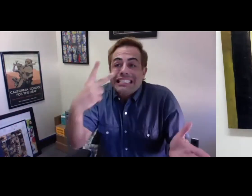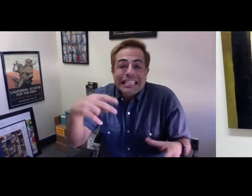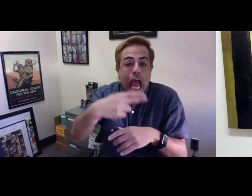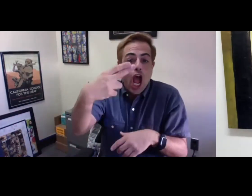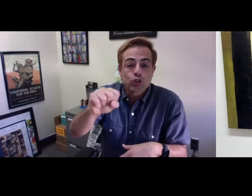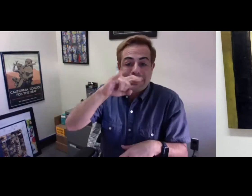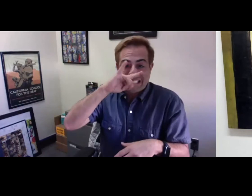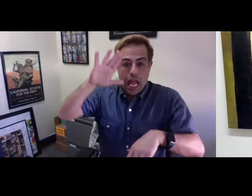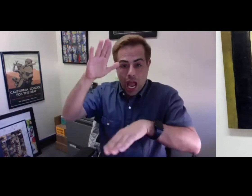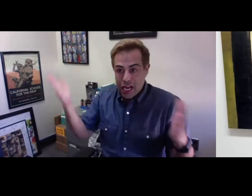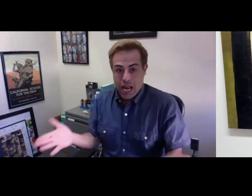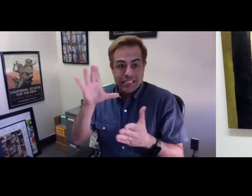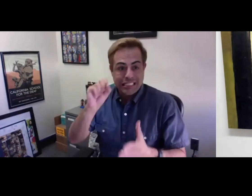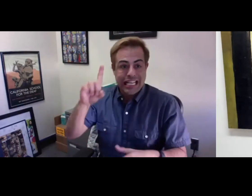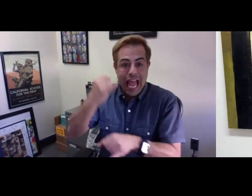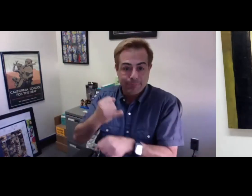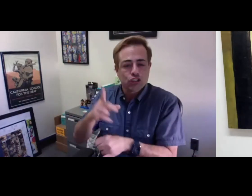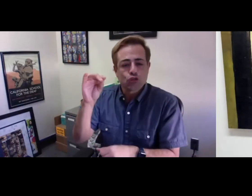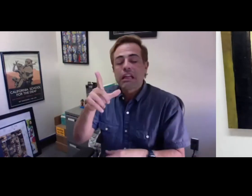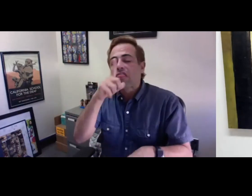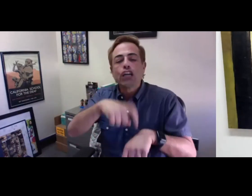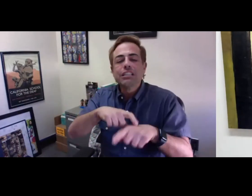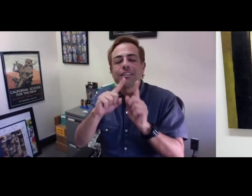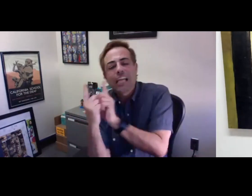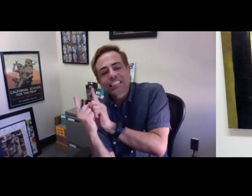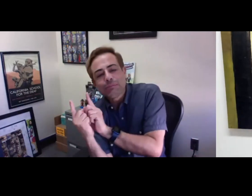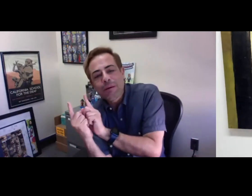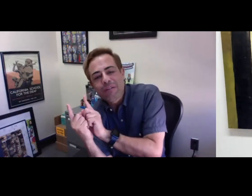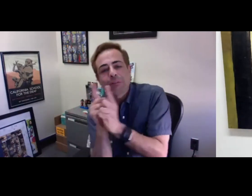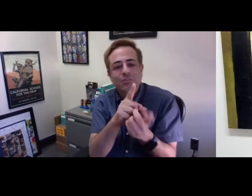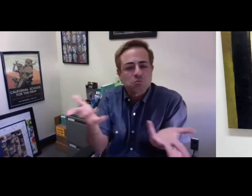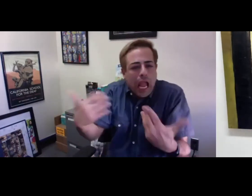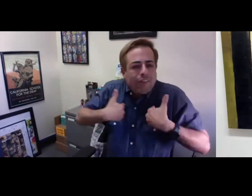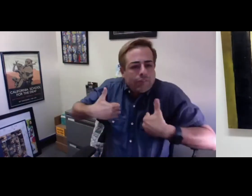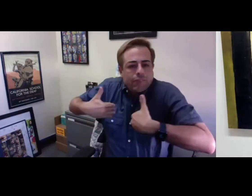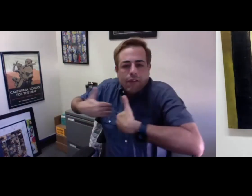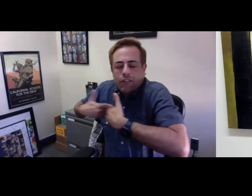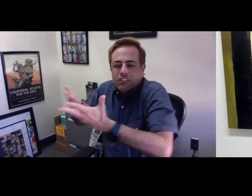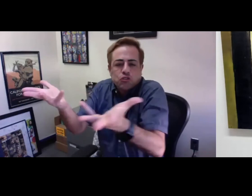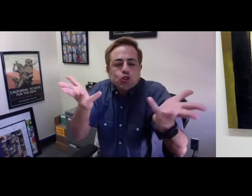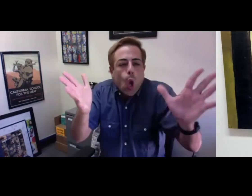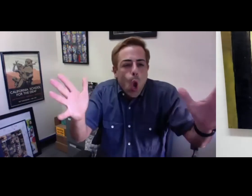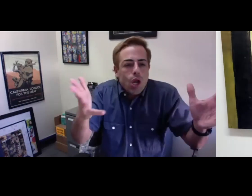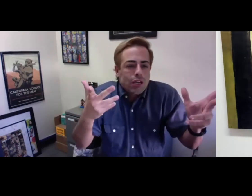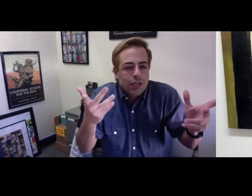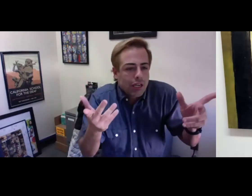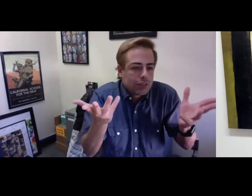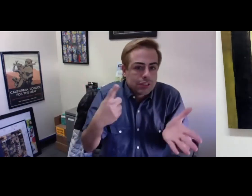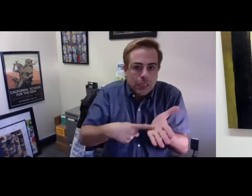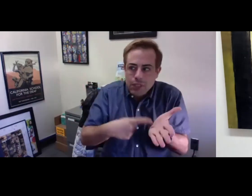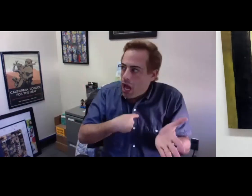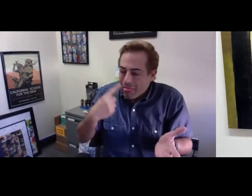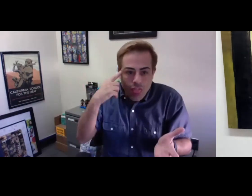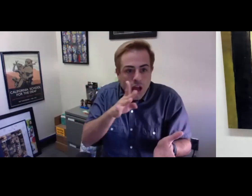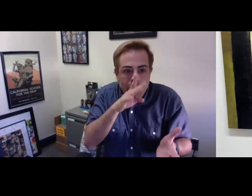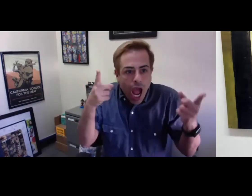age, but what we see in like high school kids here at CSD campus, like at lunchtime, they kind of code switch. They have